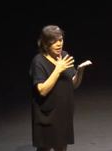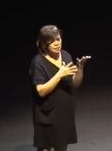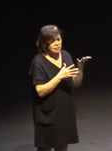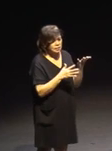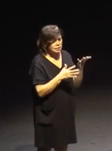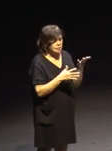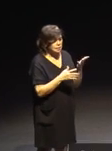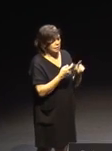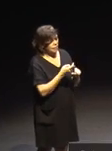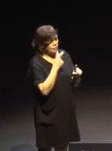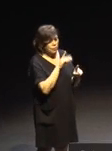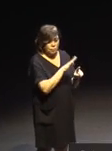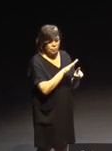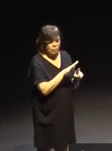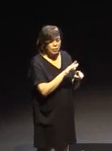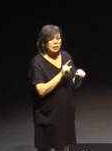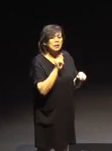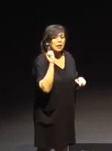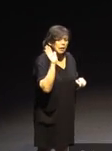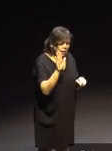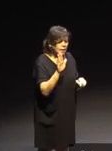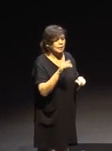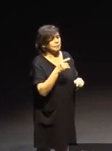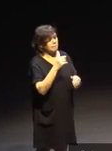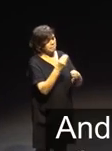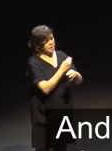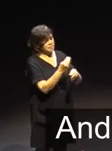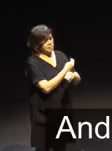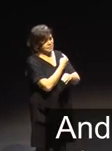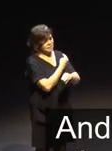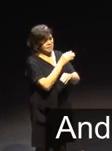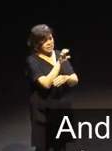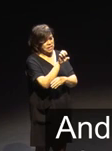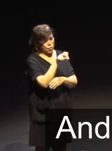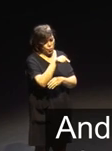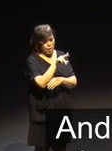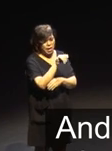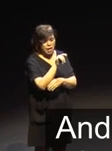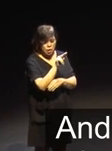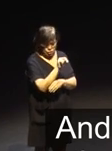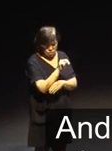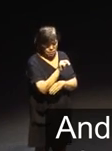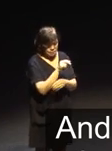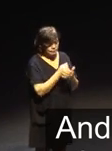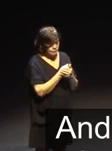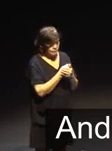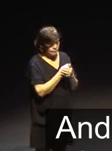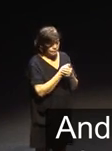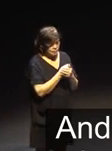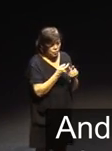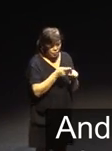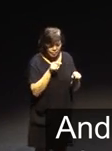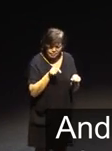how much hue. It was a mathematical equation to him. And, you know, it's these moments that we